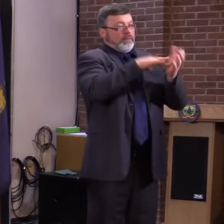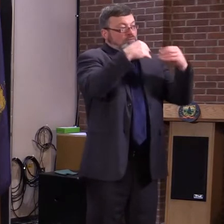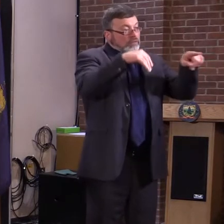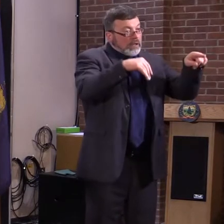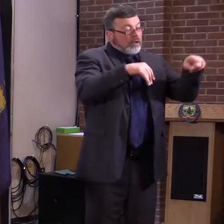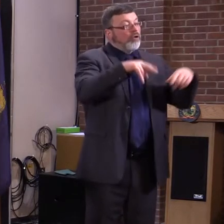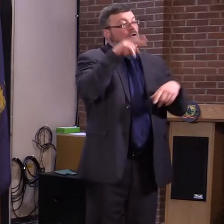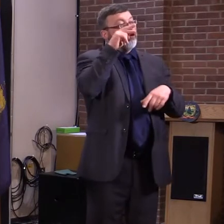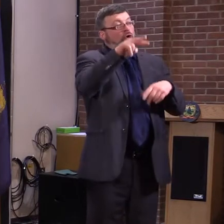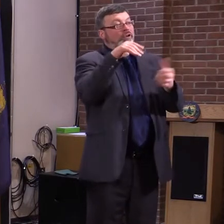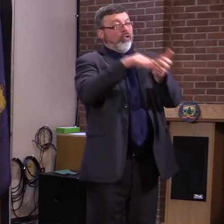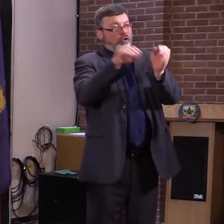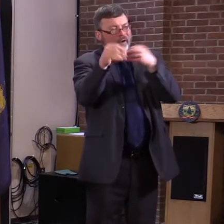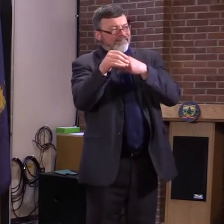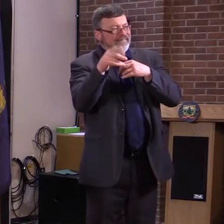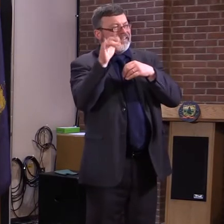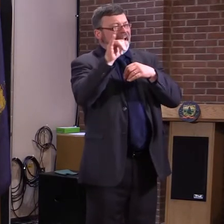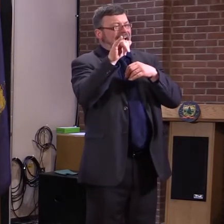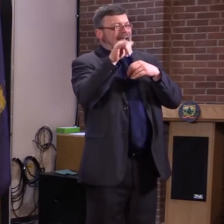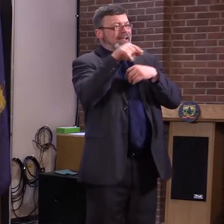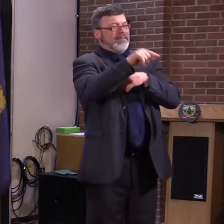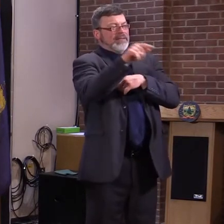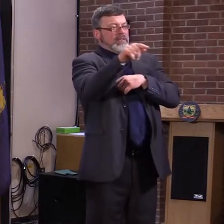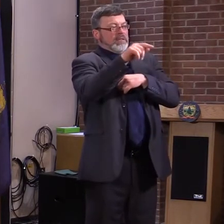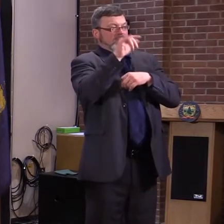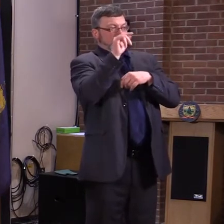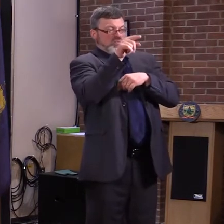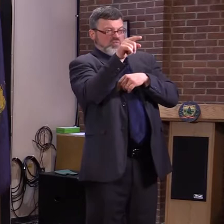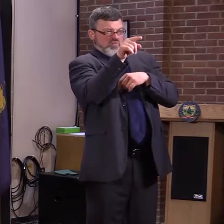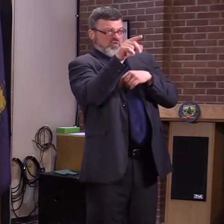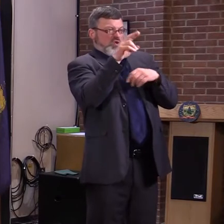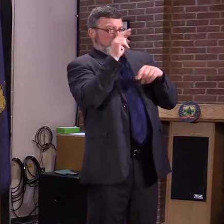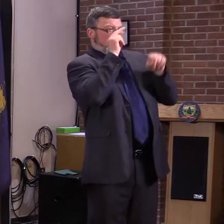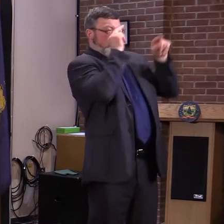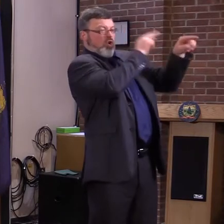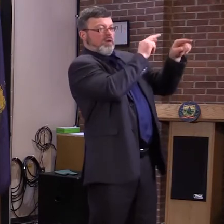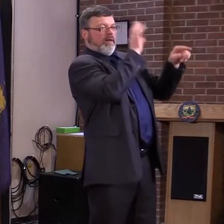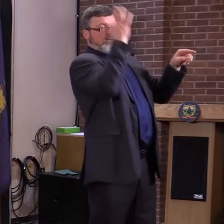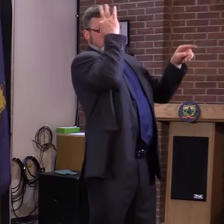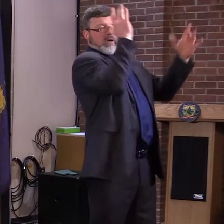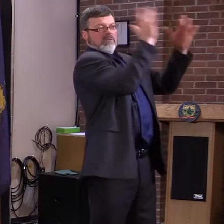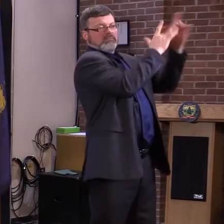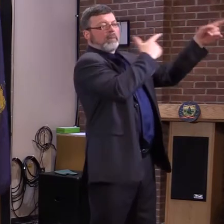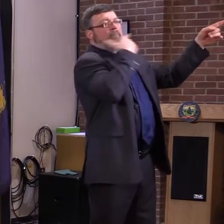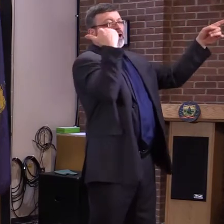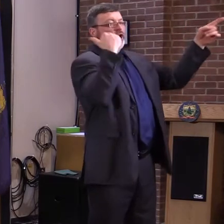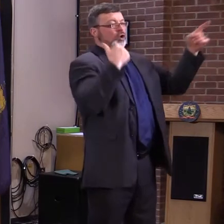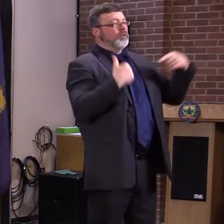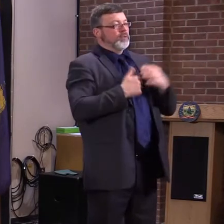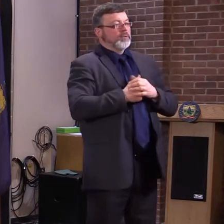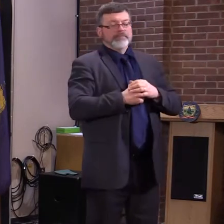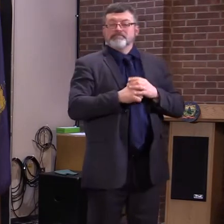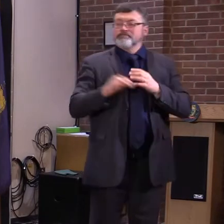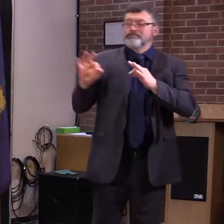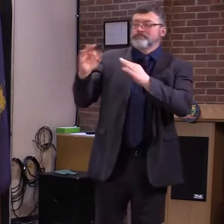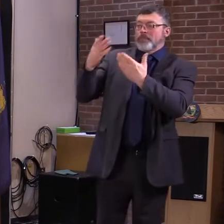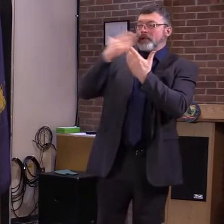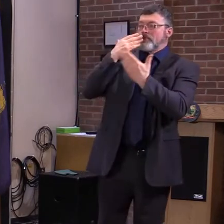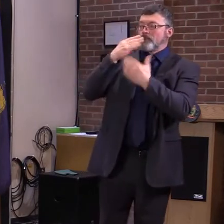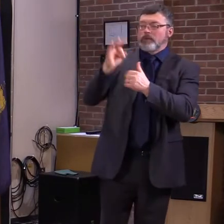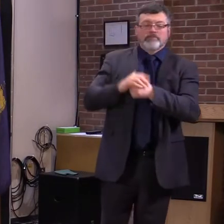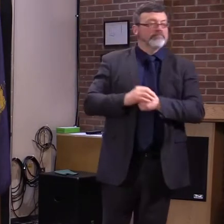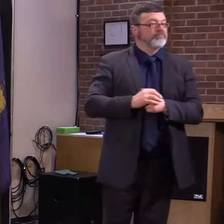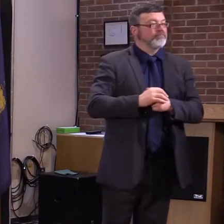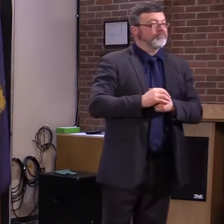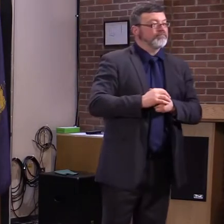more information will be available, I think, from the federal government as we go forward. I heard Commissioner Sherling trying to jump